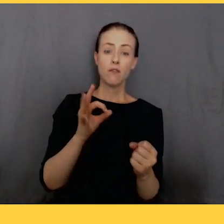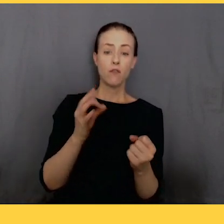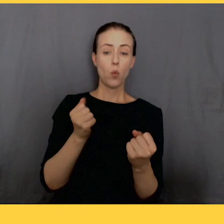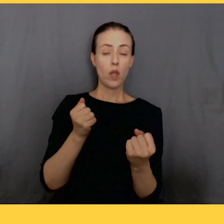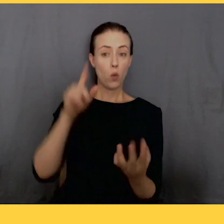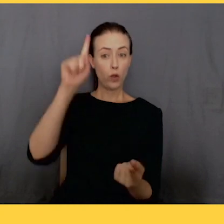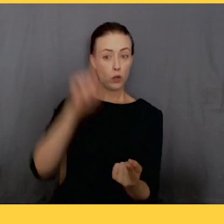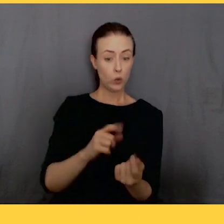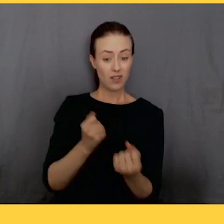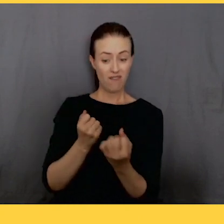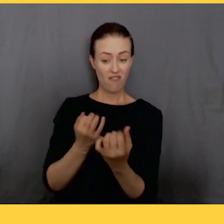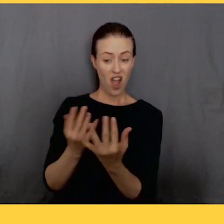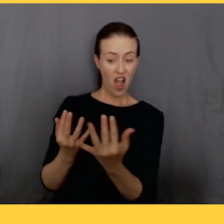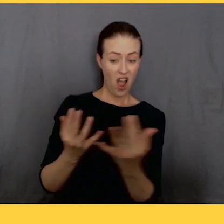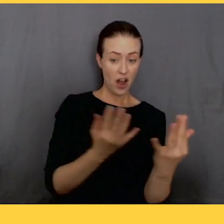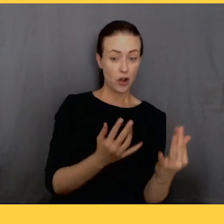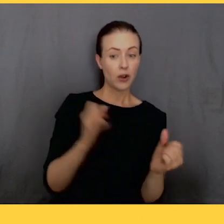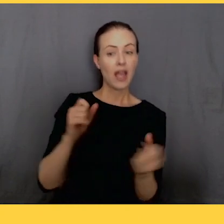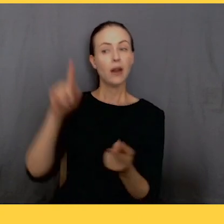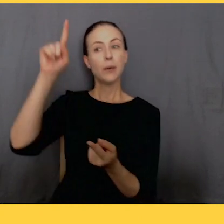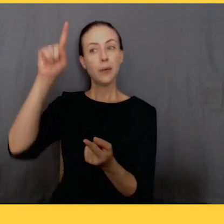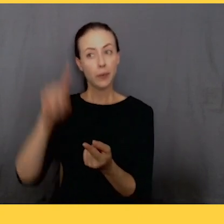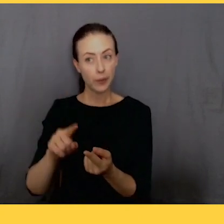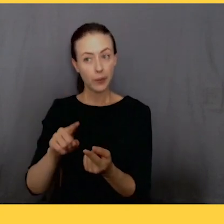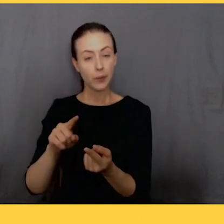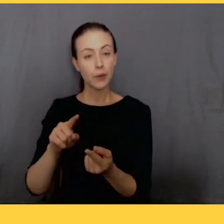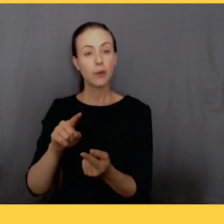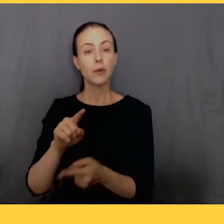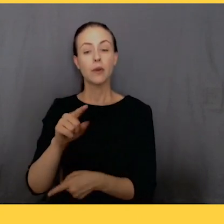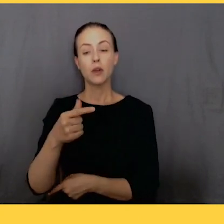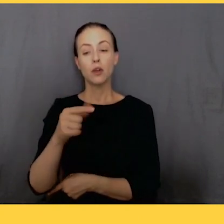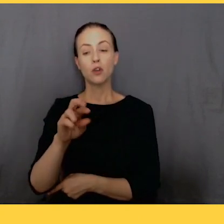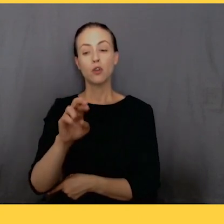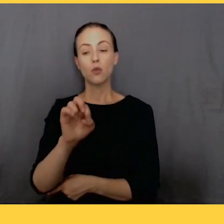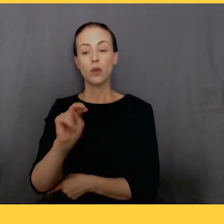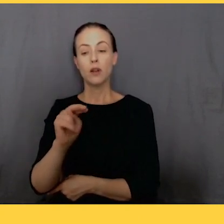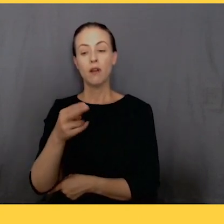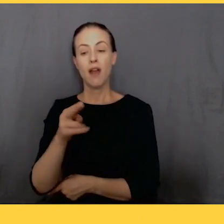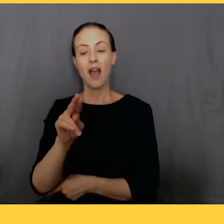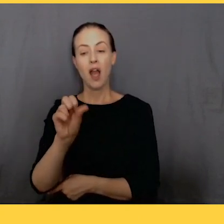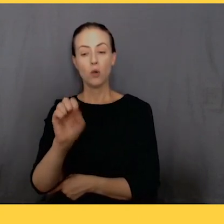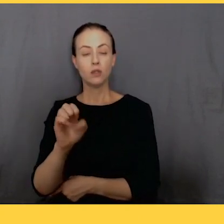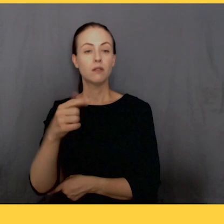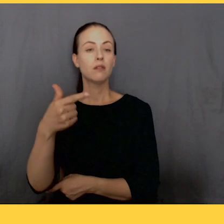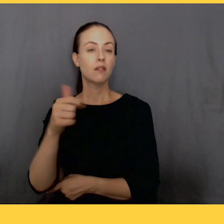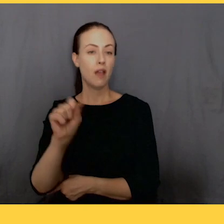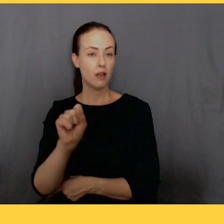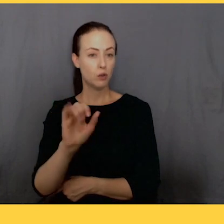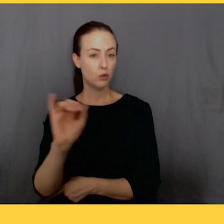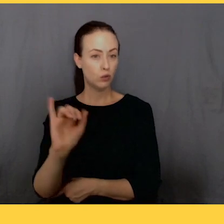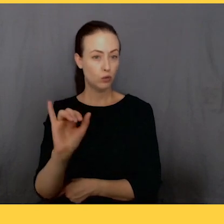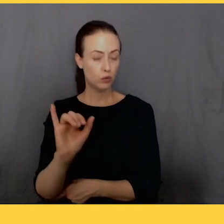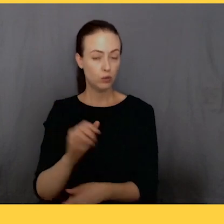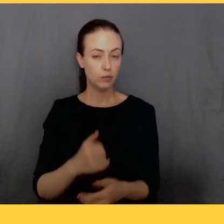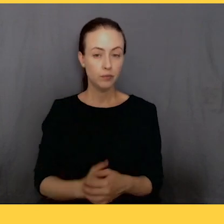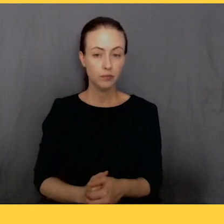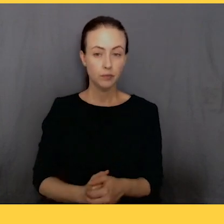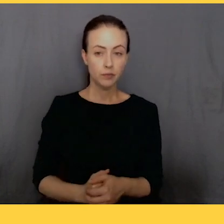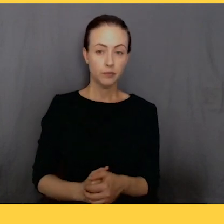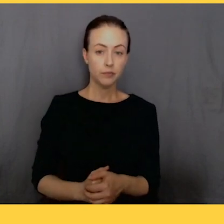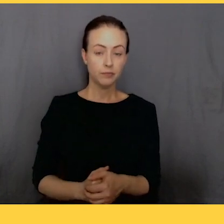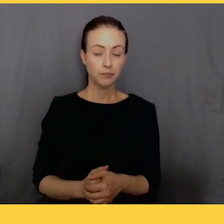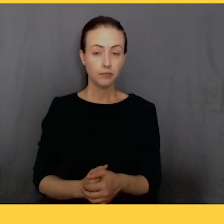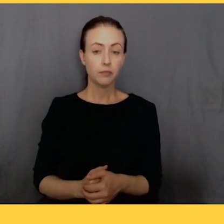these wildfires are caused by utility power lines, we will be back to our starting point on this journey to reverse the greenhouse gas emission.